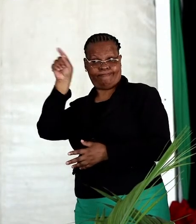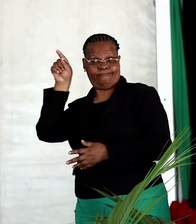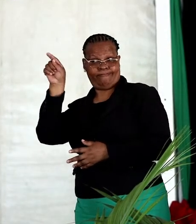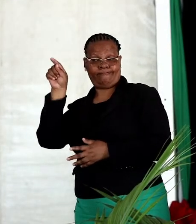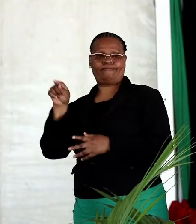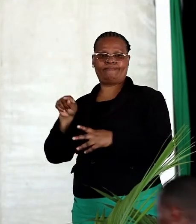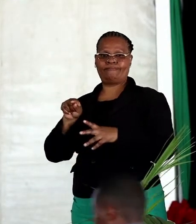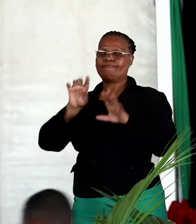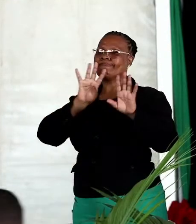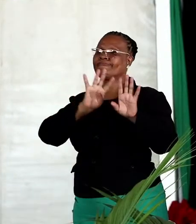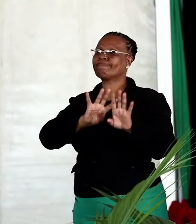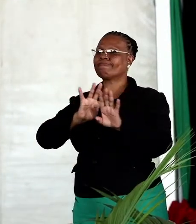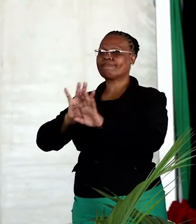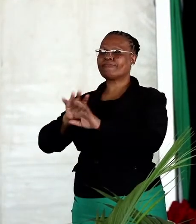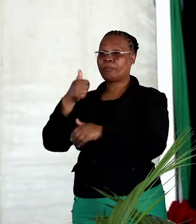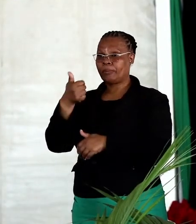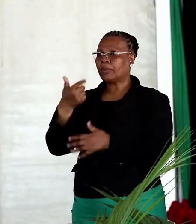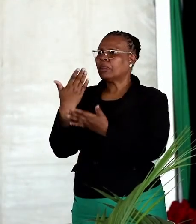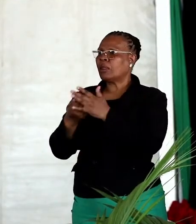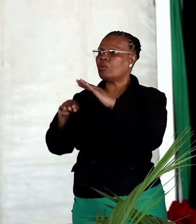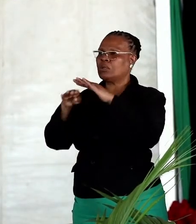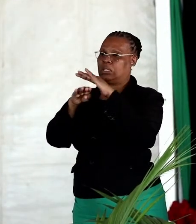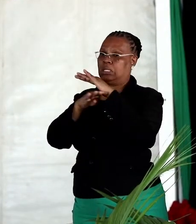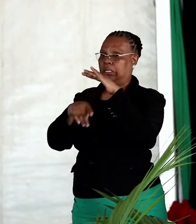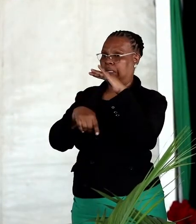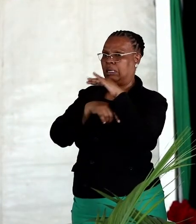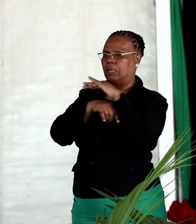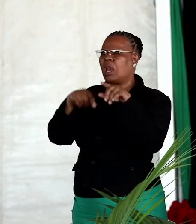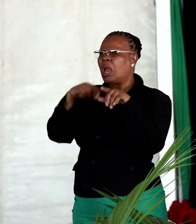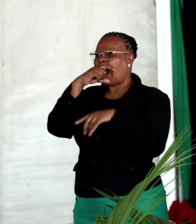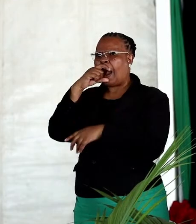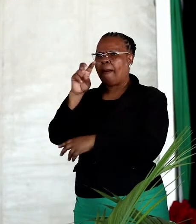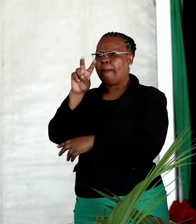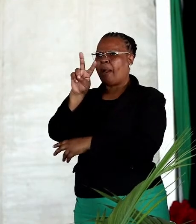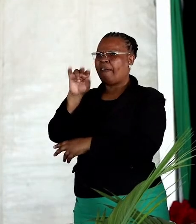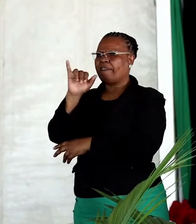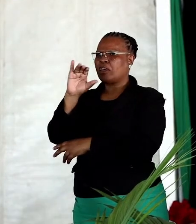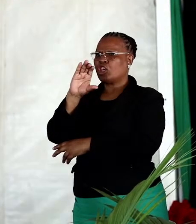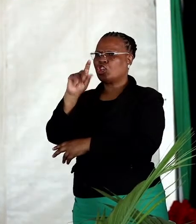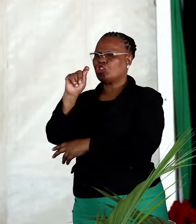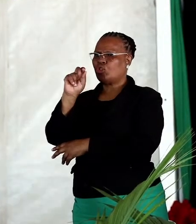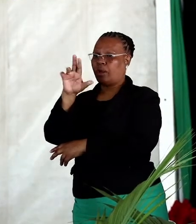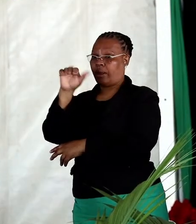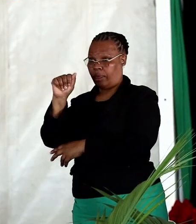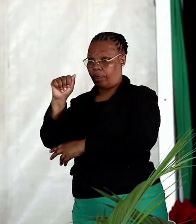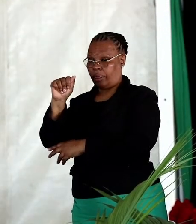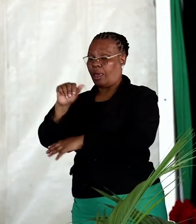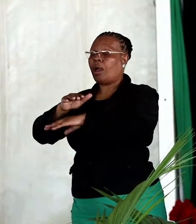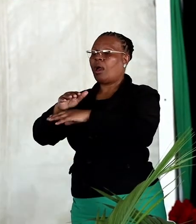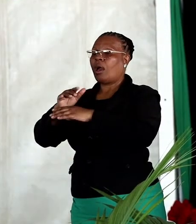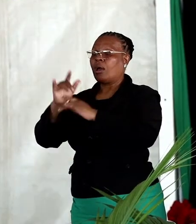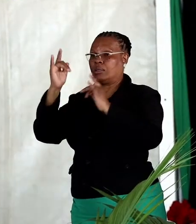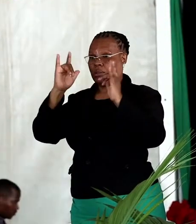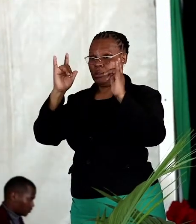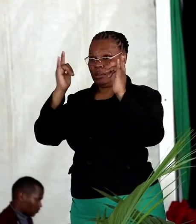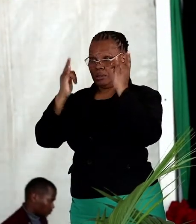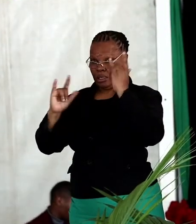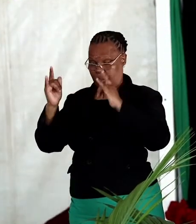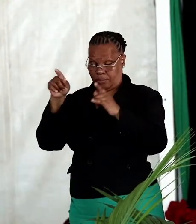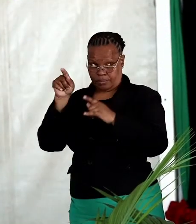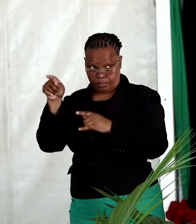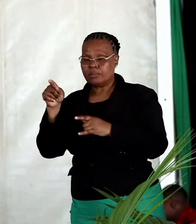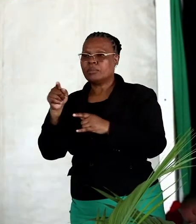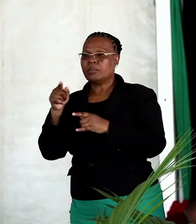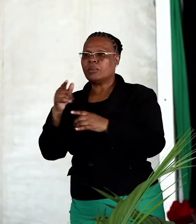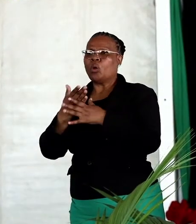Victoria Grounds. At that time it was a time whereby our government or the then